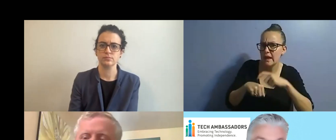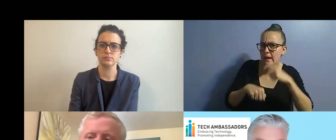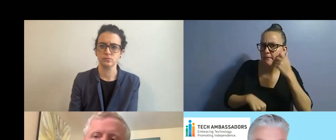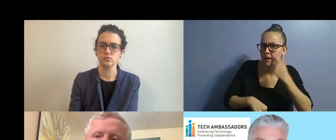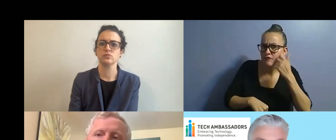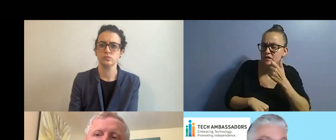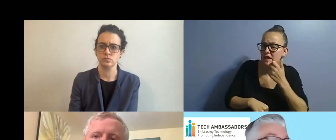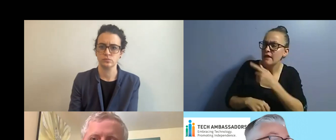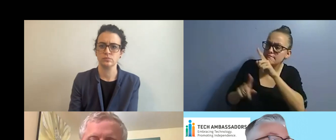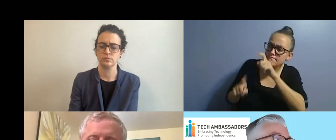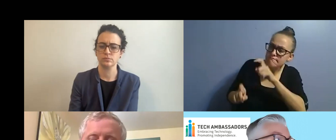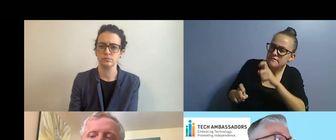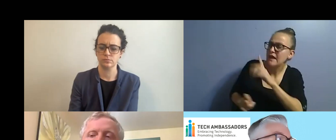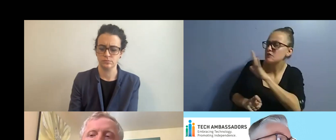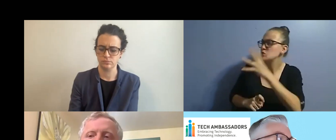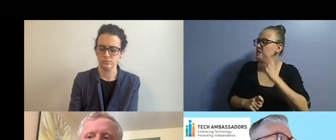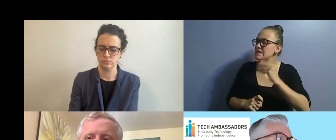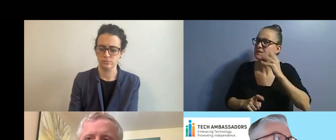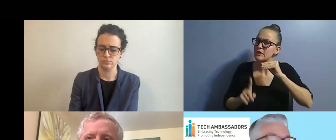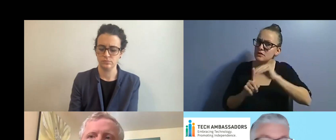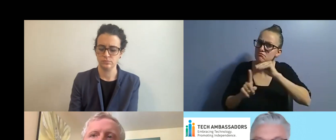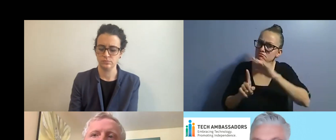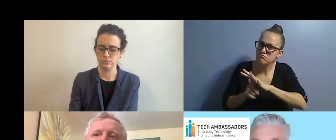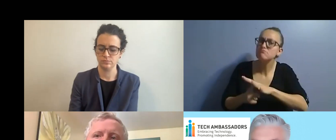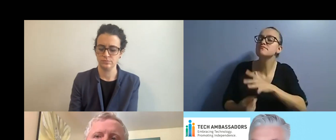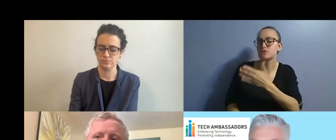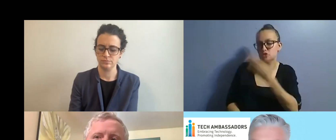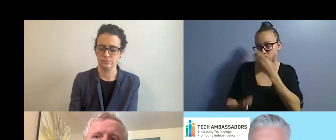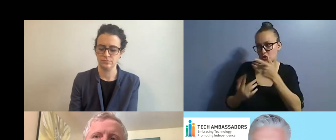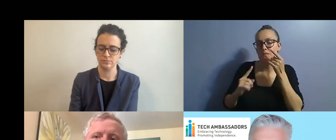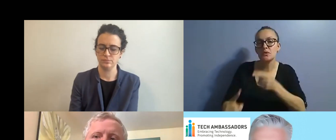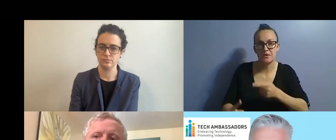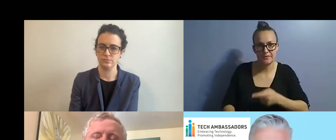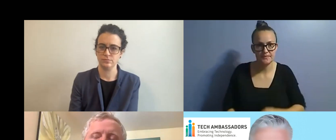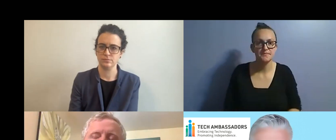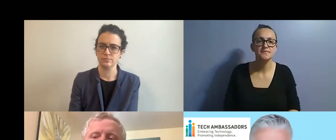so people Right. can get an experience with it. Great point.